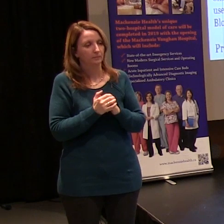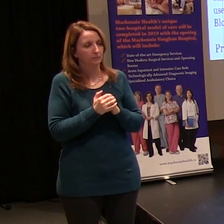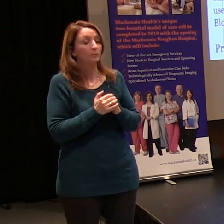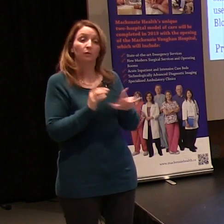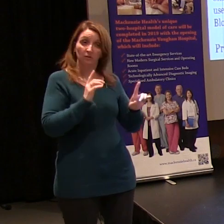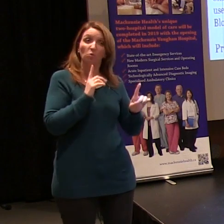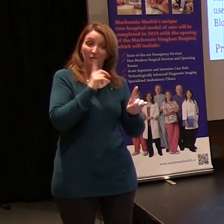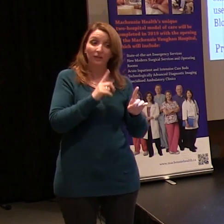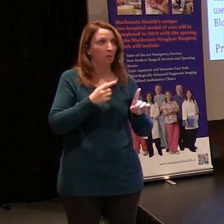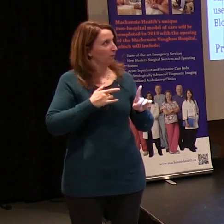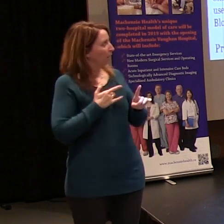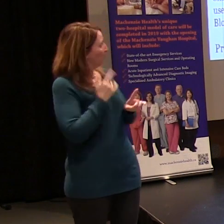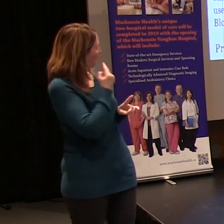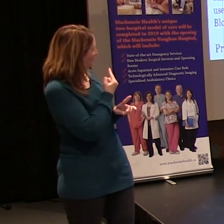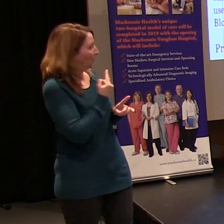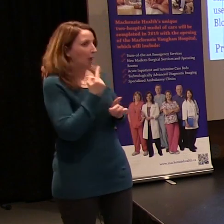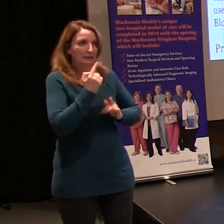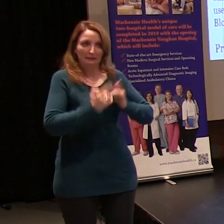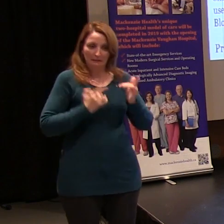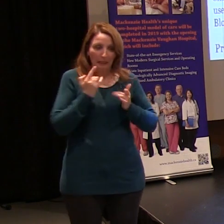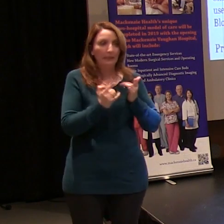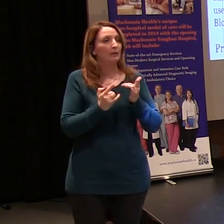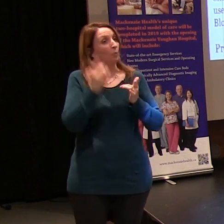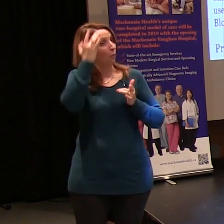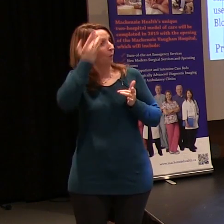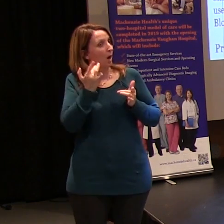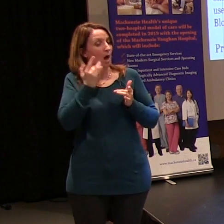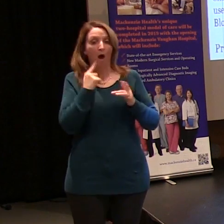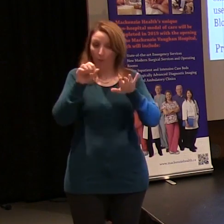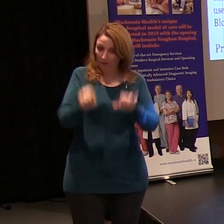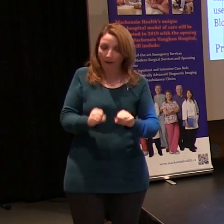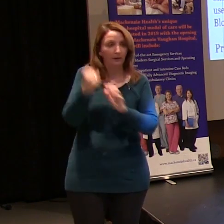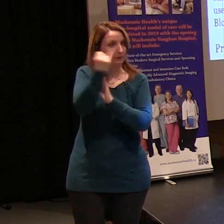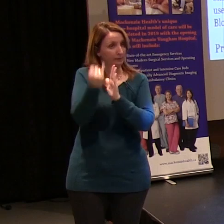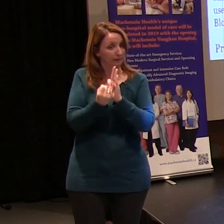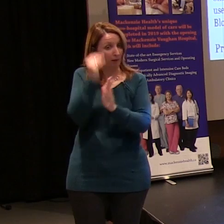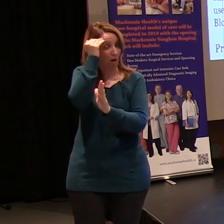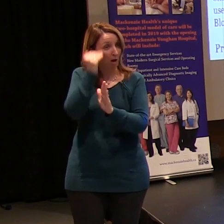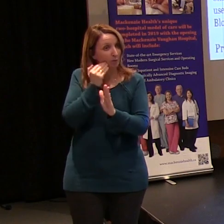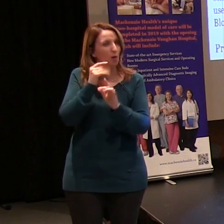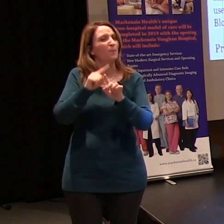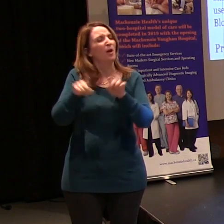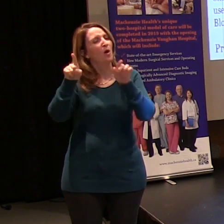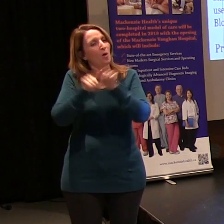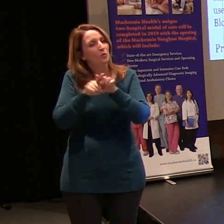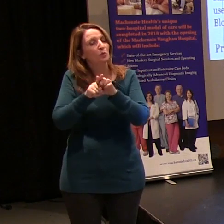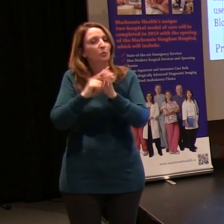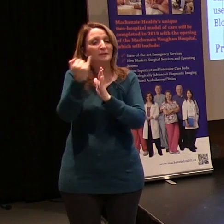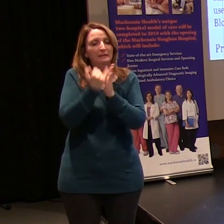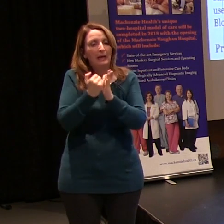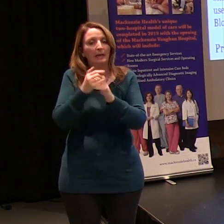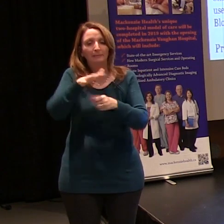exciting opportunity not just to design a hospital, it's to design an entire district of the city